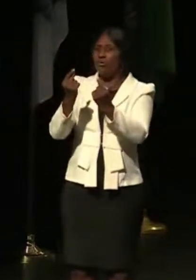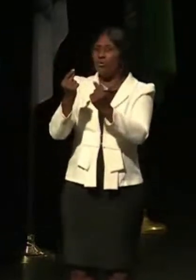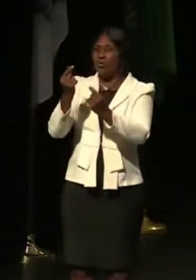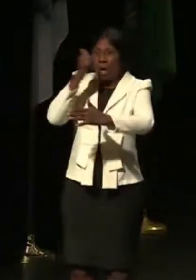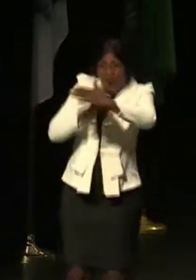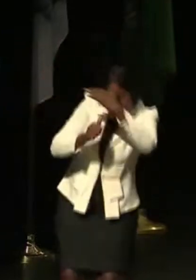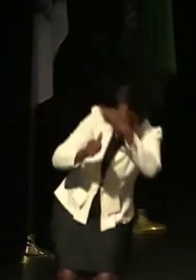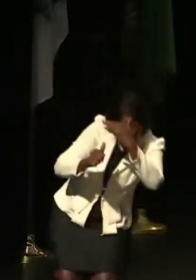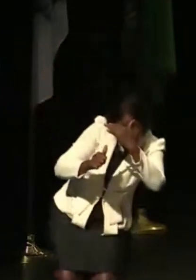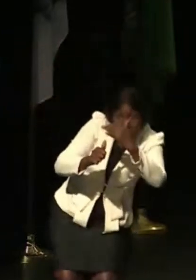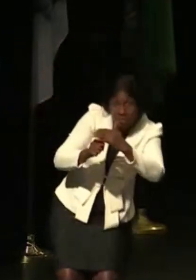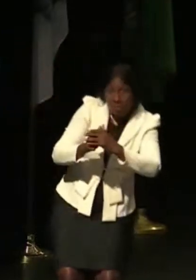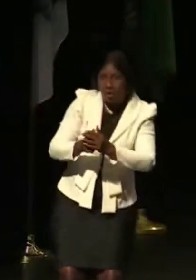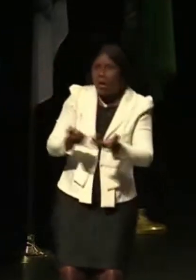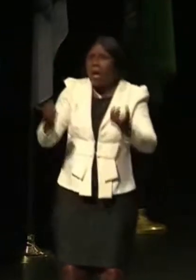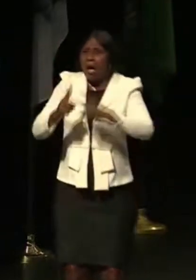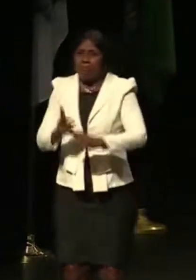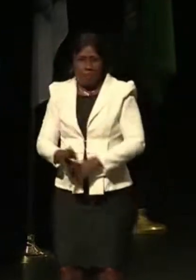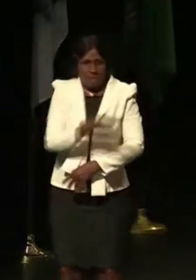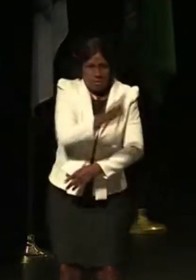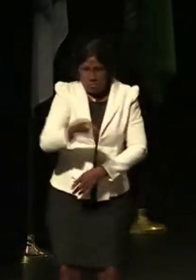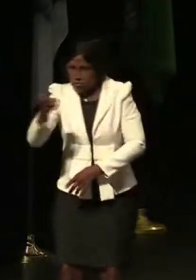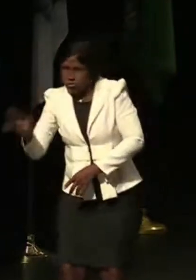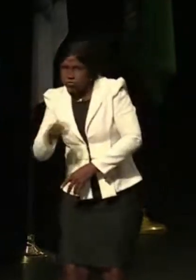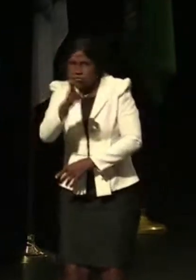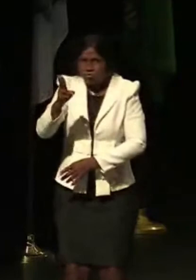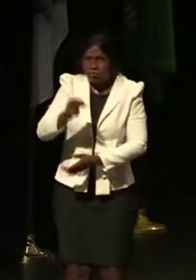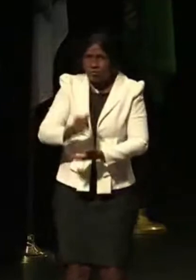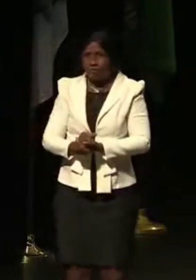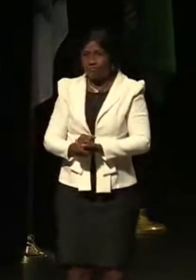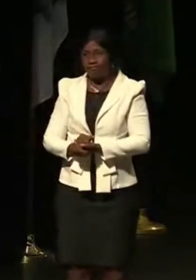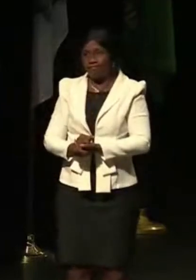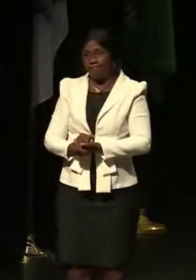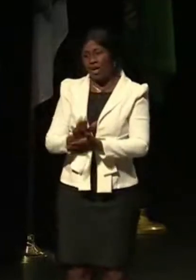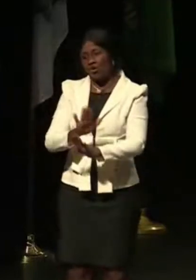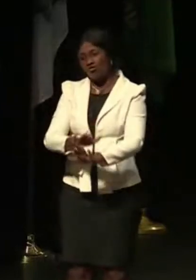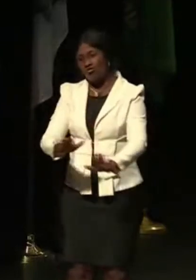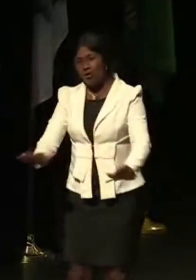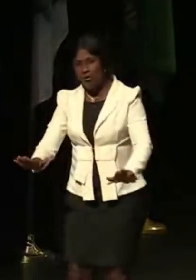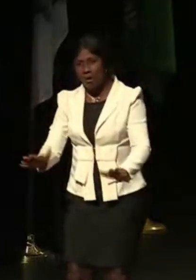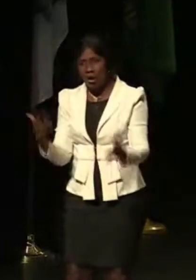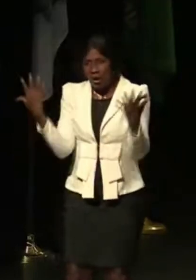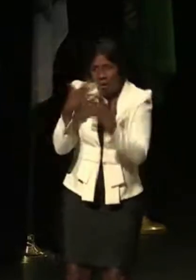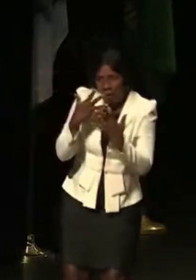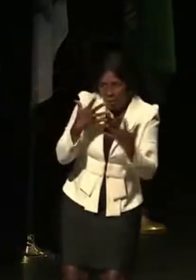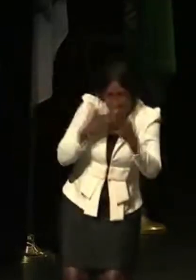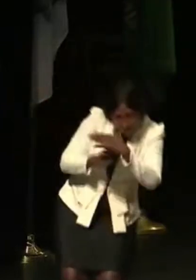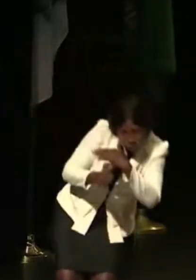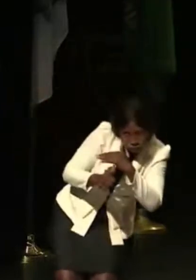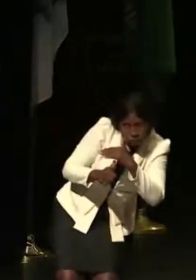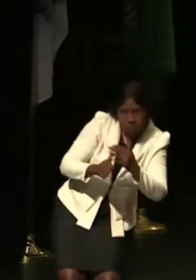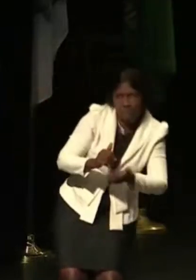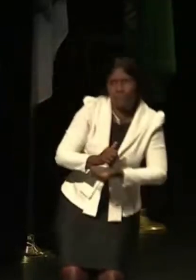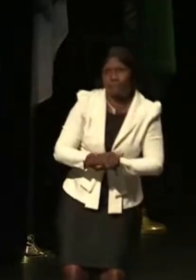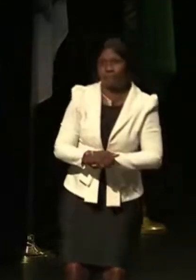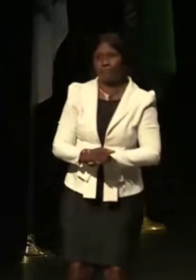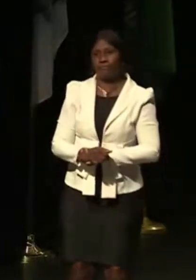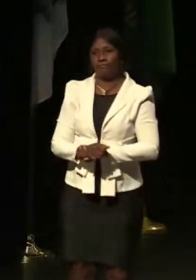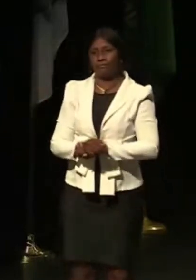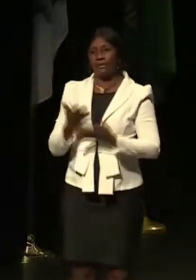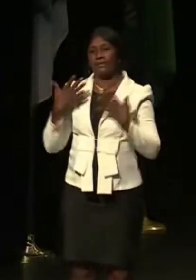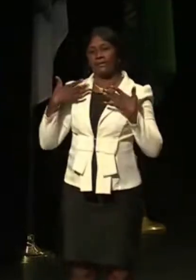tables as gunfire was happening for a minute and a half outside, traumatizing an entire school.